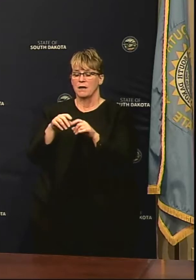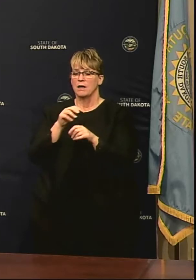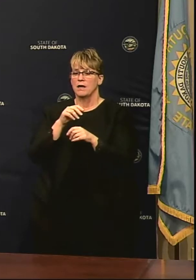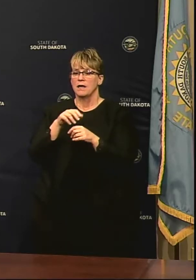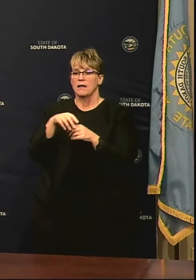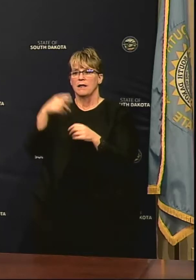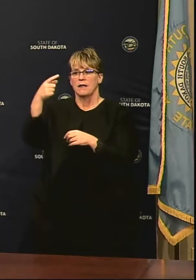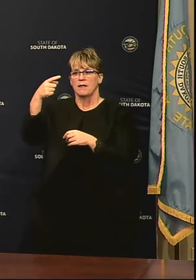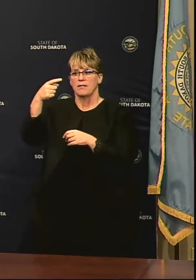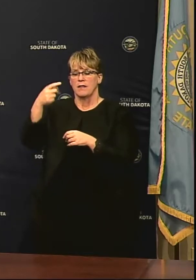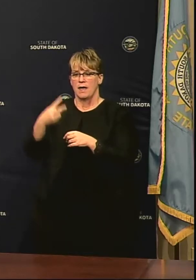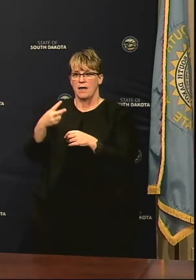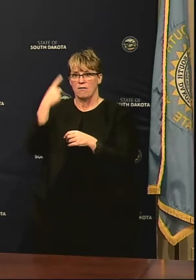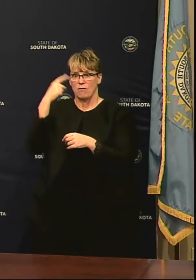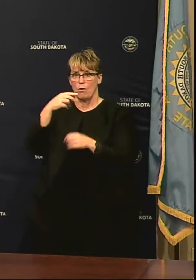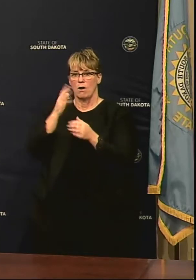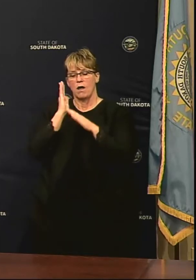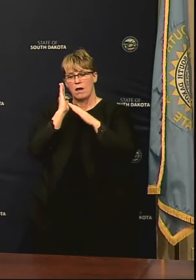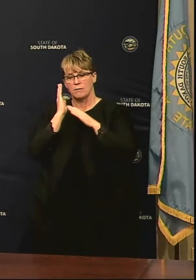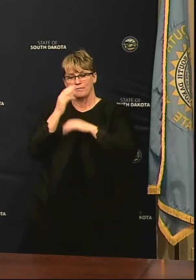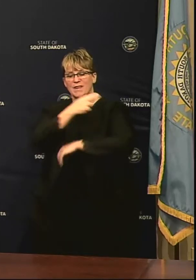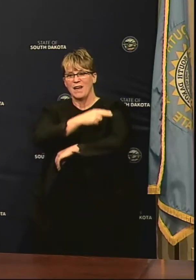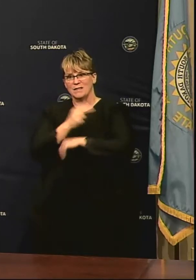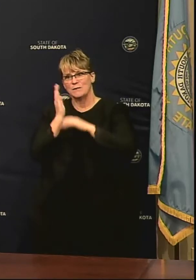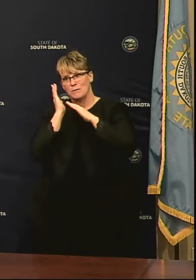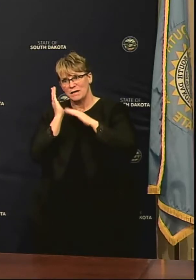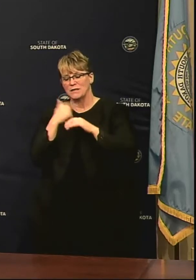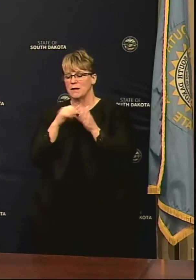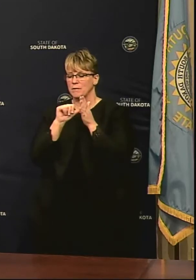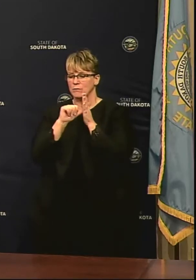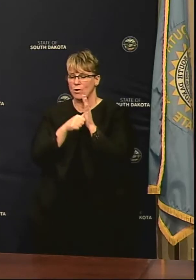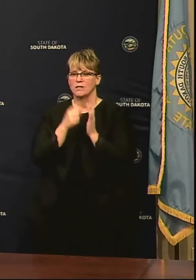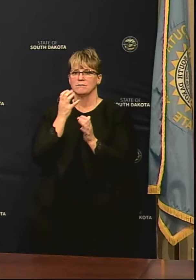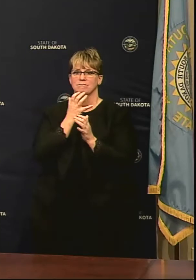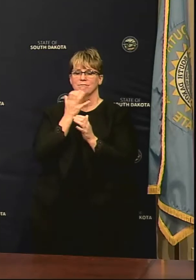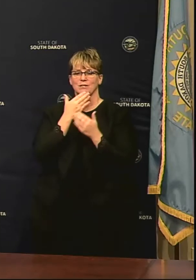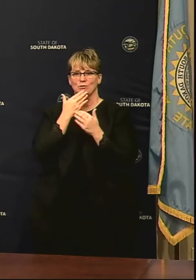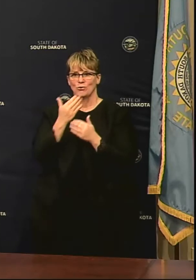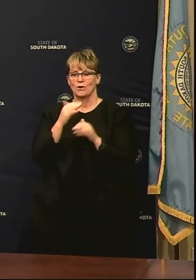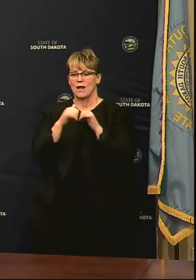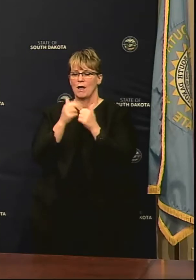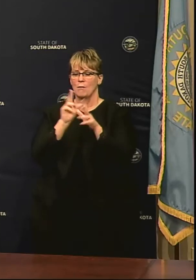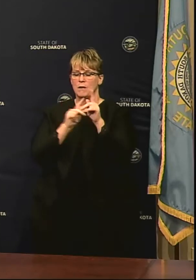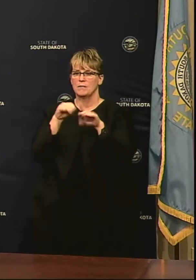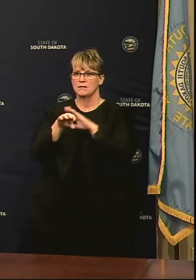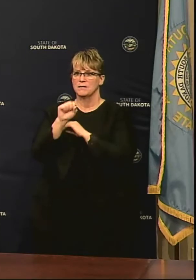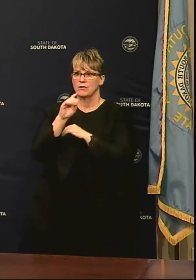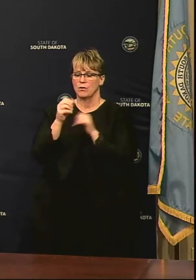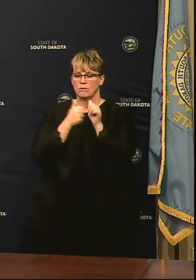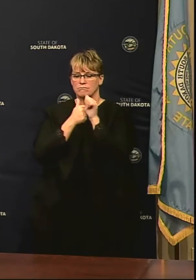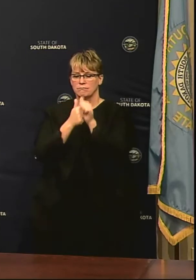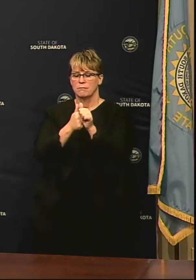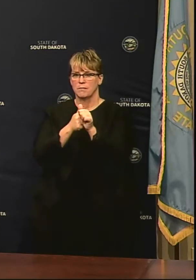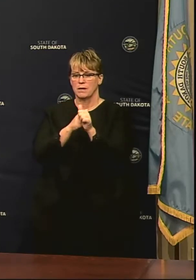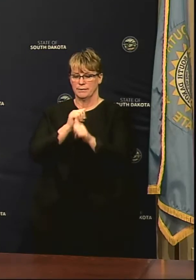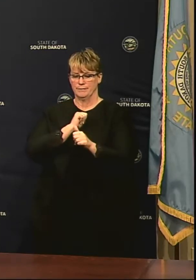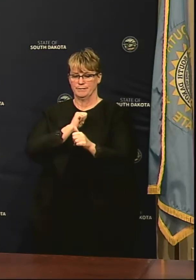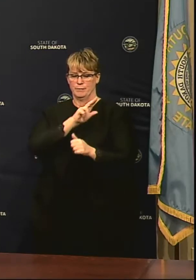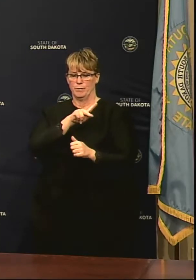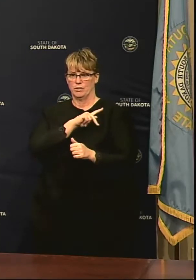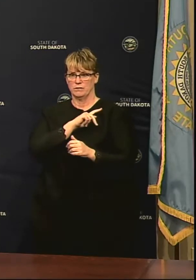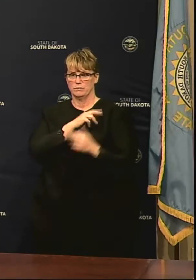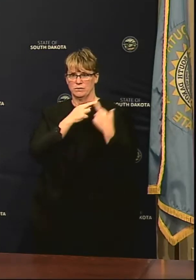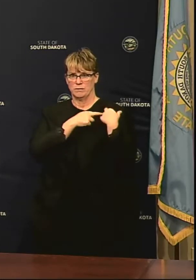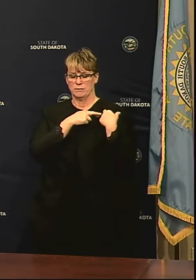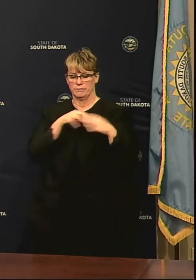hospital beds in half. And I'm incredibly impressed with how people in South Dakota have taken personal responsibility in